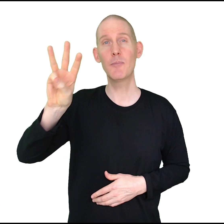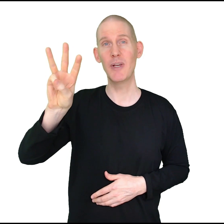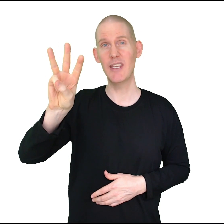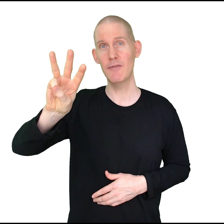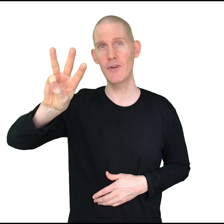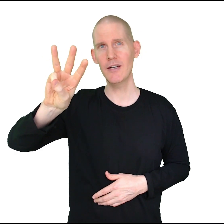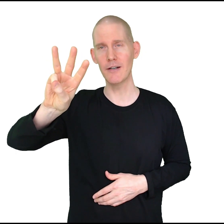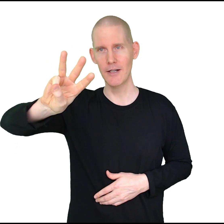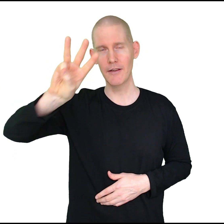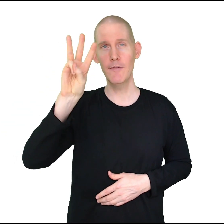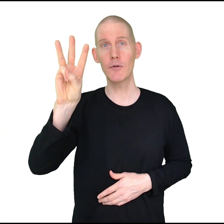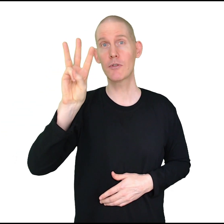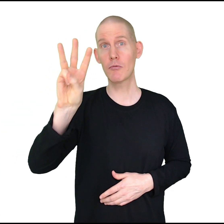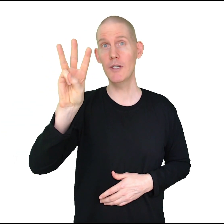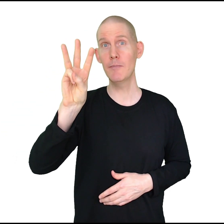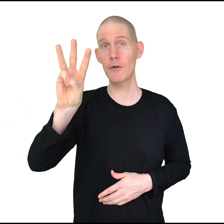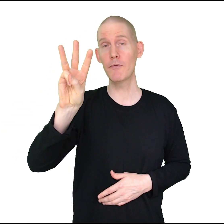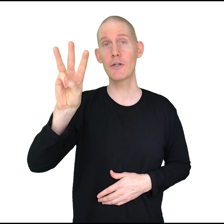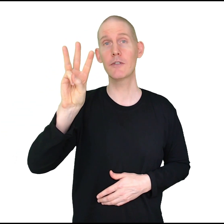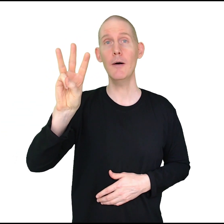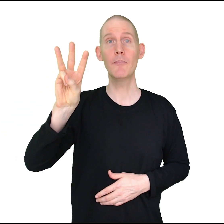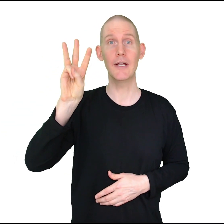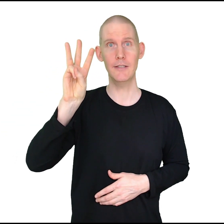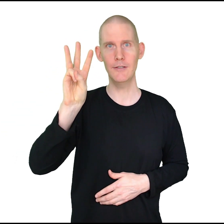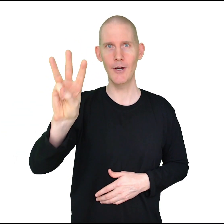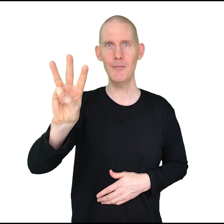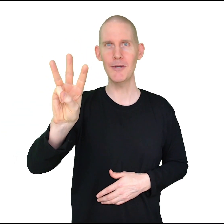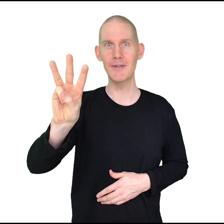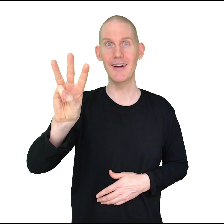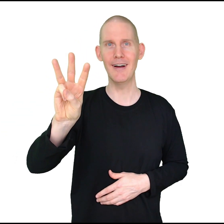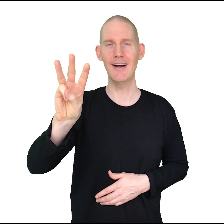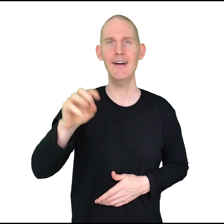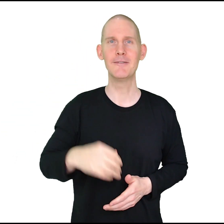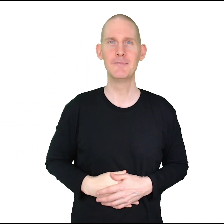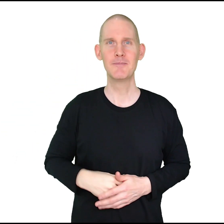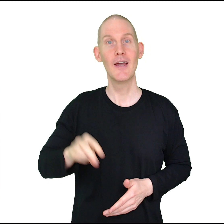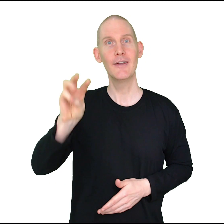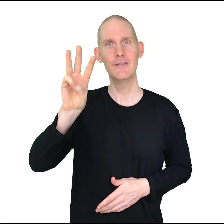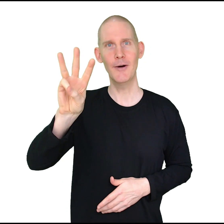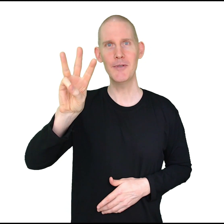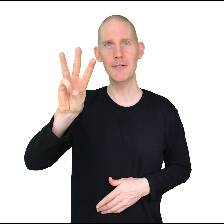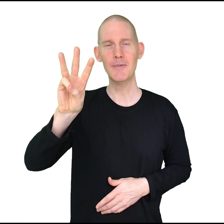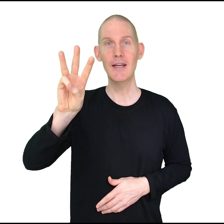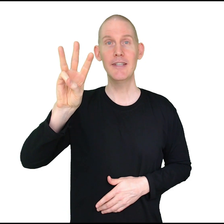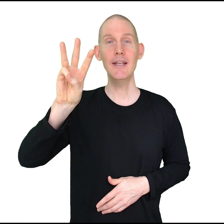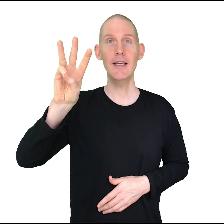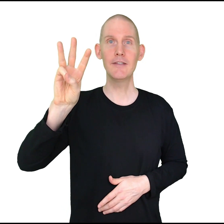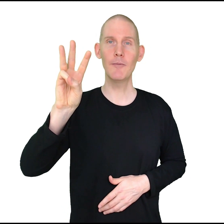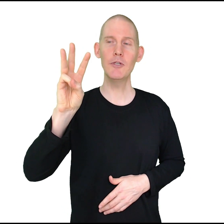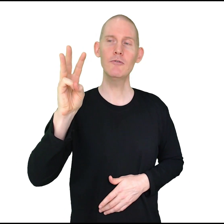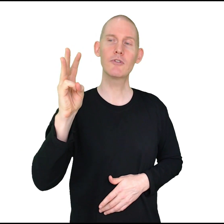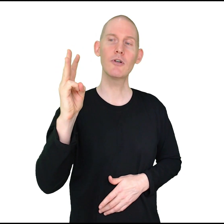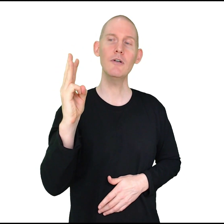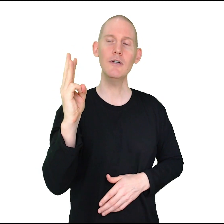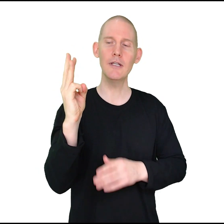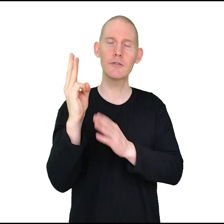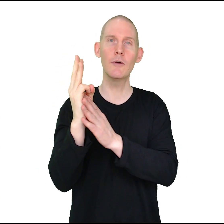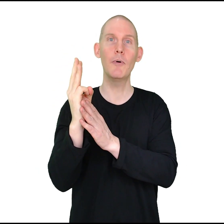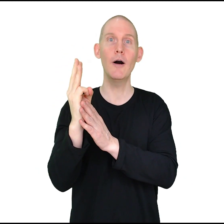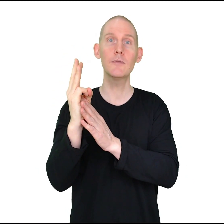pinky finger. Leave those 3 middle fingers up. That's a W. W. Take that W, turn it so the palm's